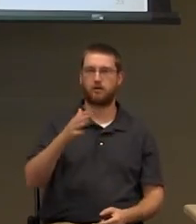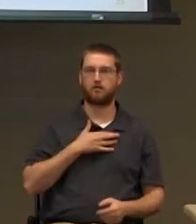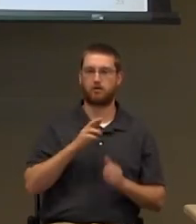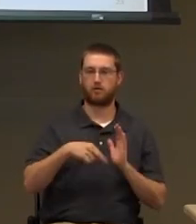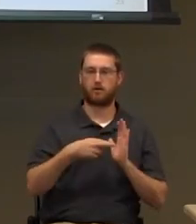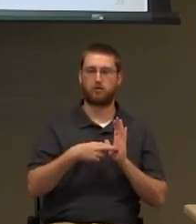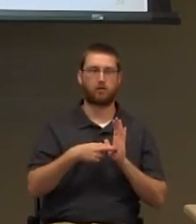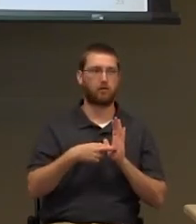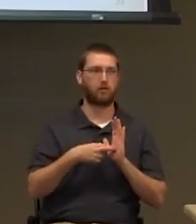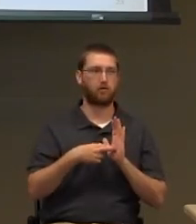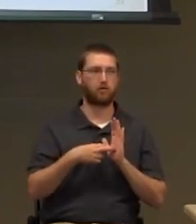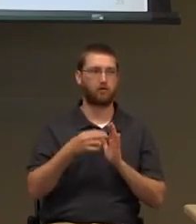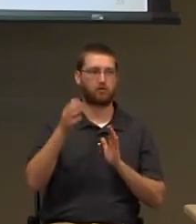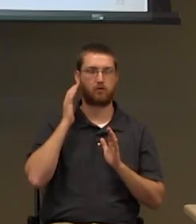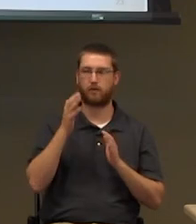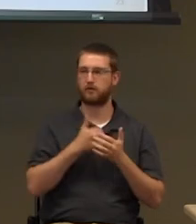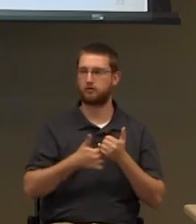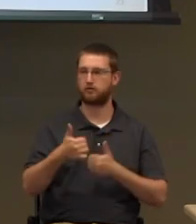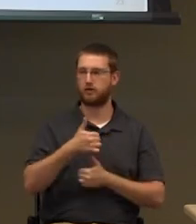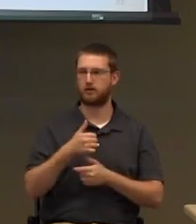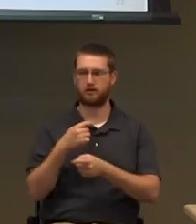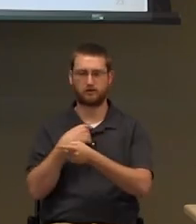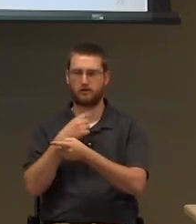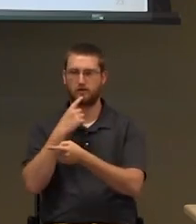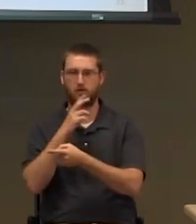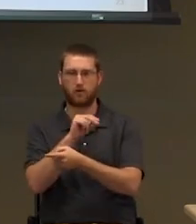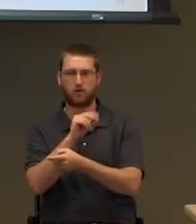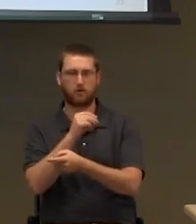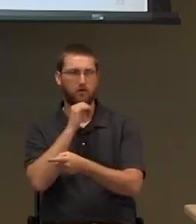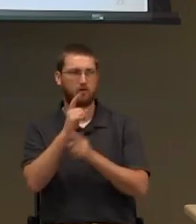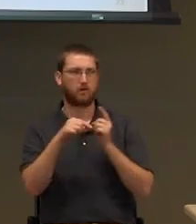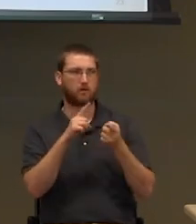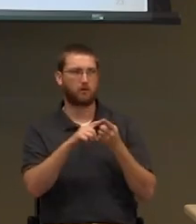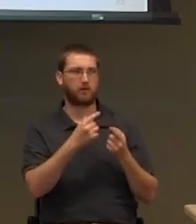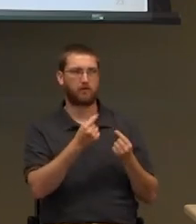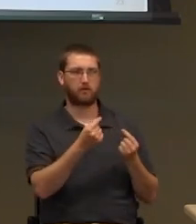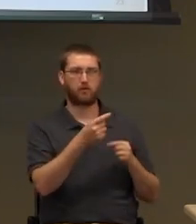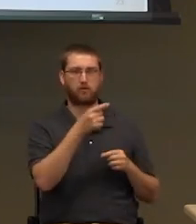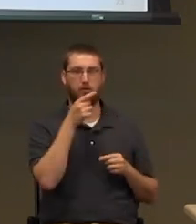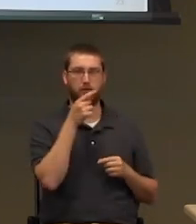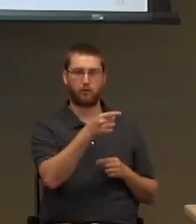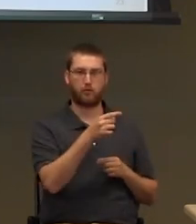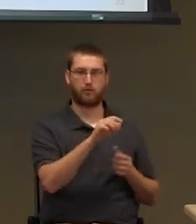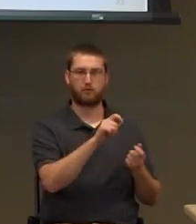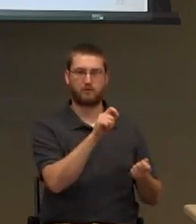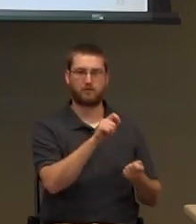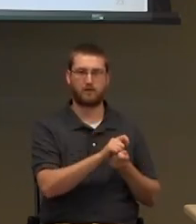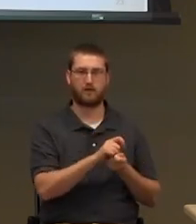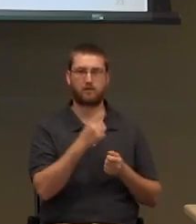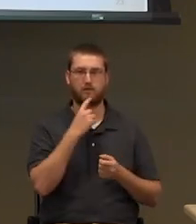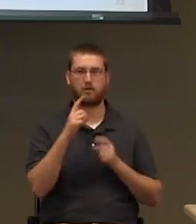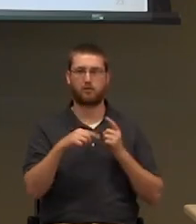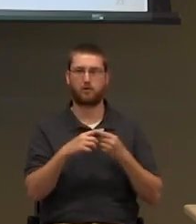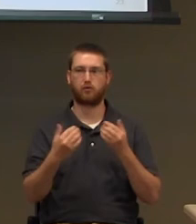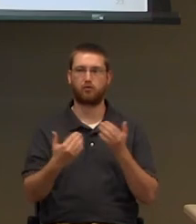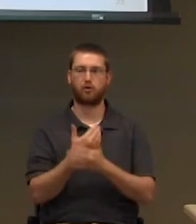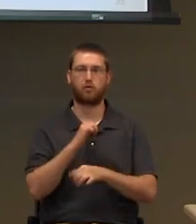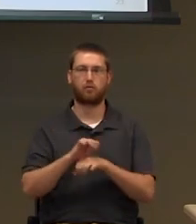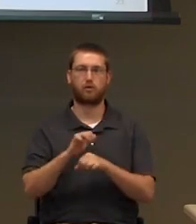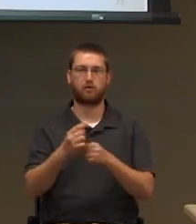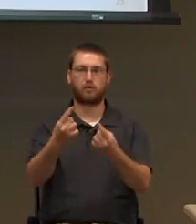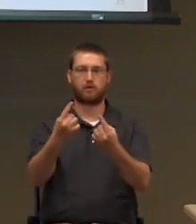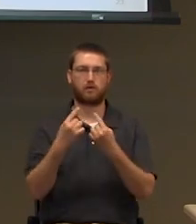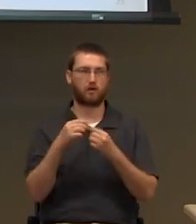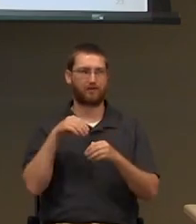as I said, as chairman. Well, I'm not talking about what he's done for you all. I'm talking about new employment coming into